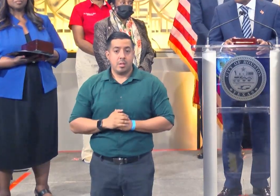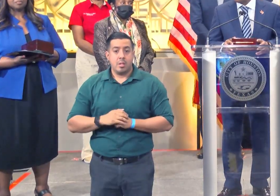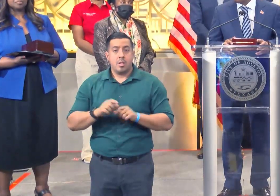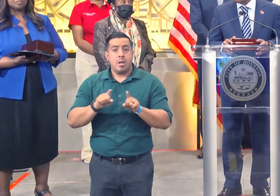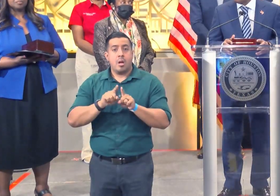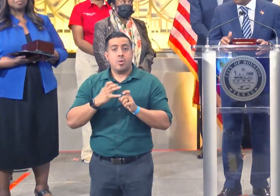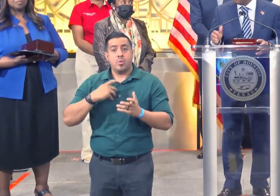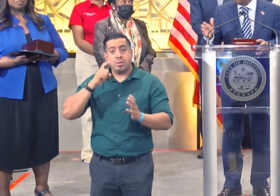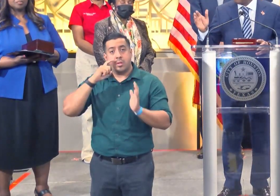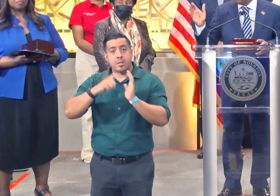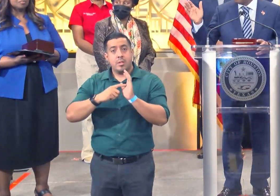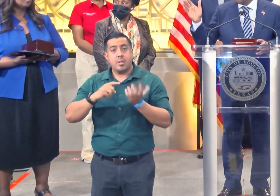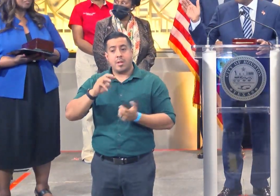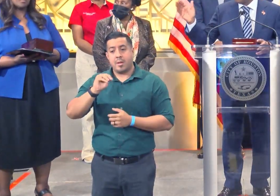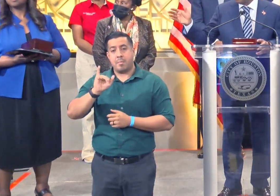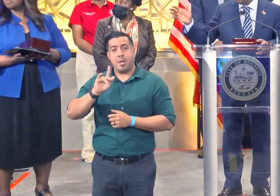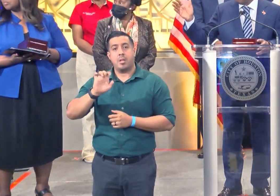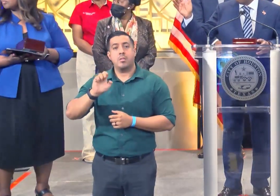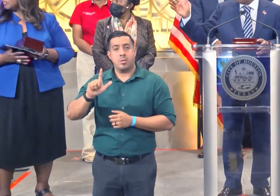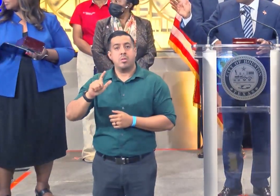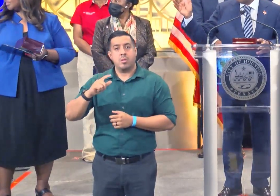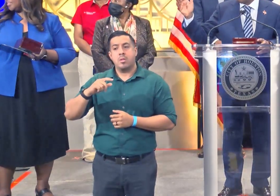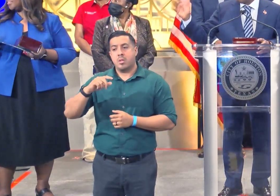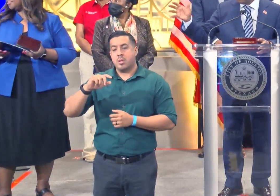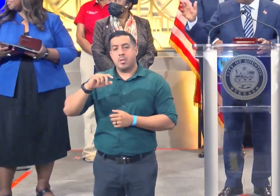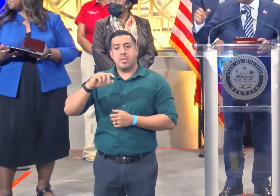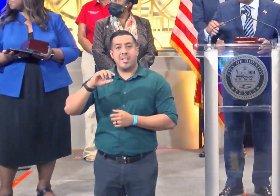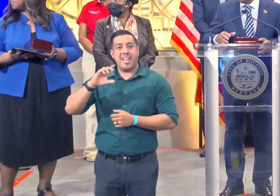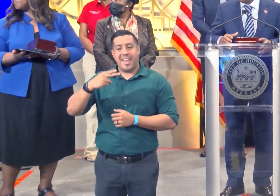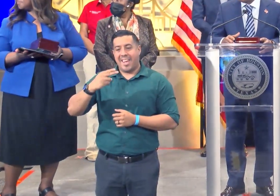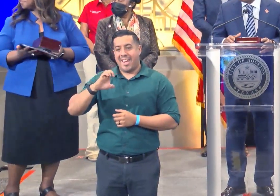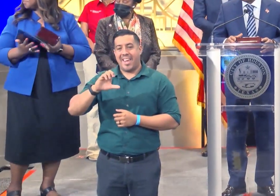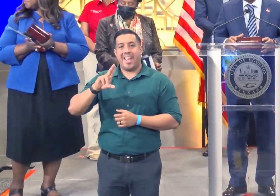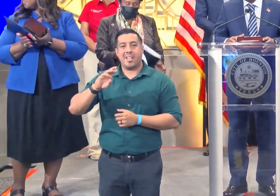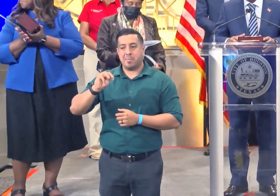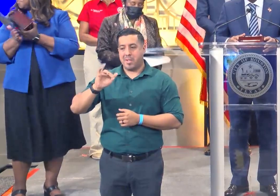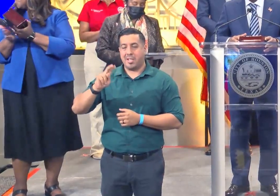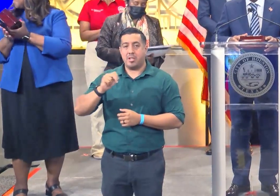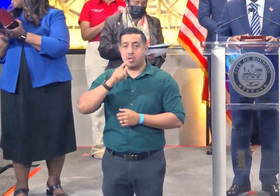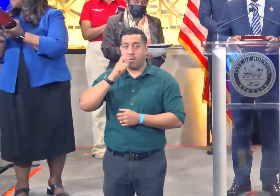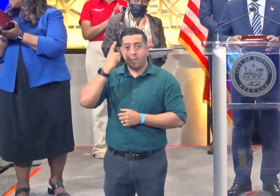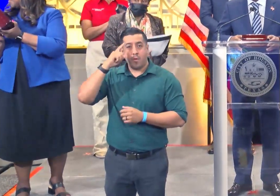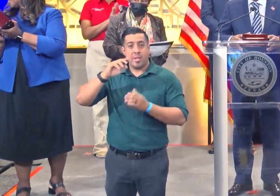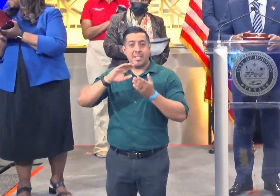to acknowledge Michael Heckman, the CEO of Houston First,